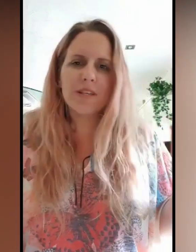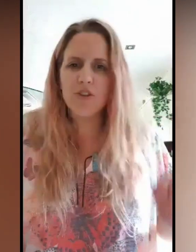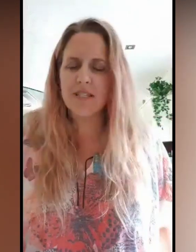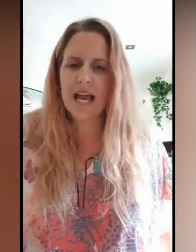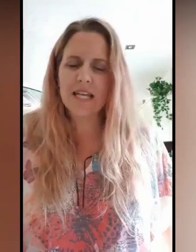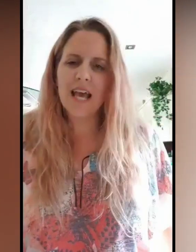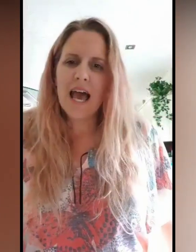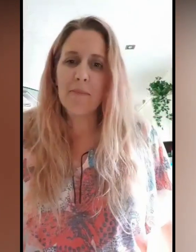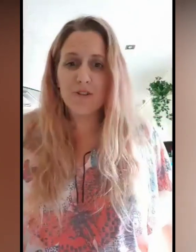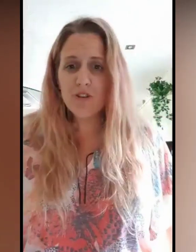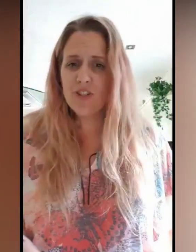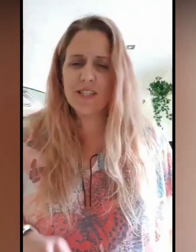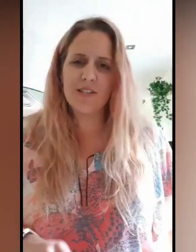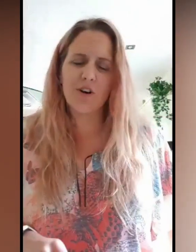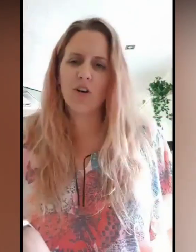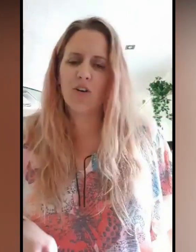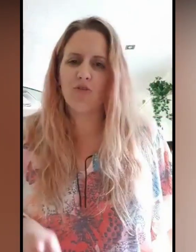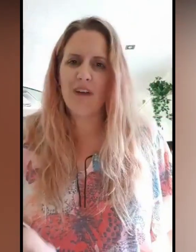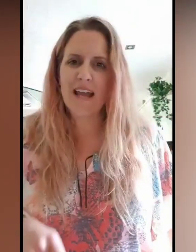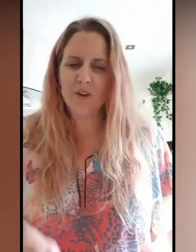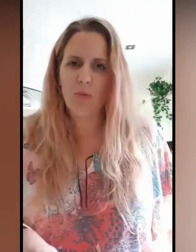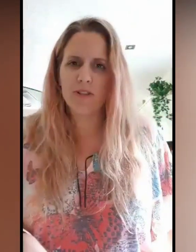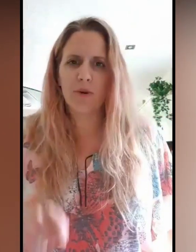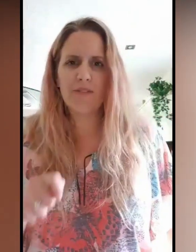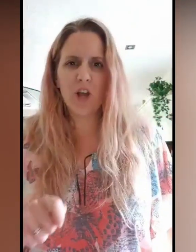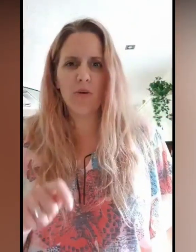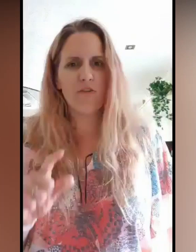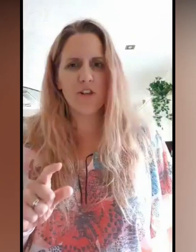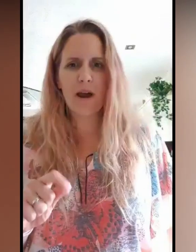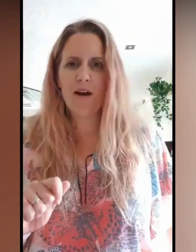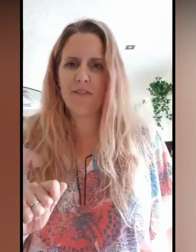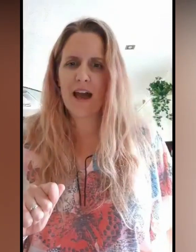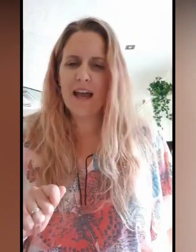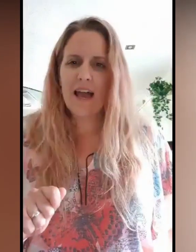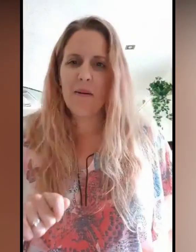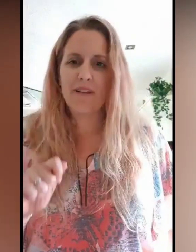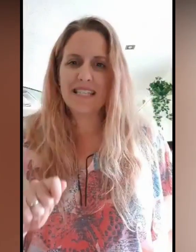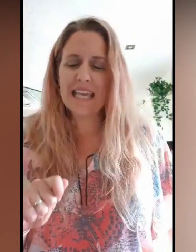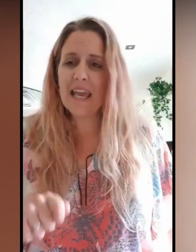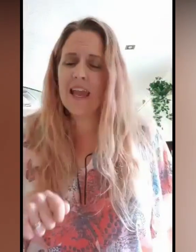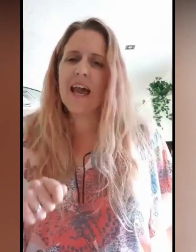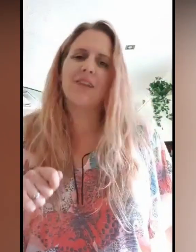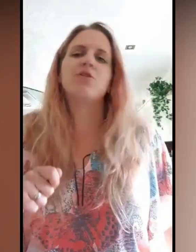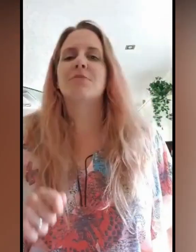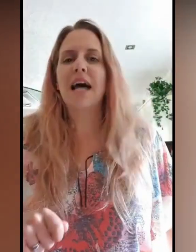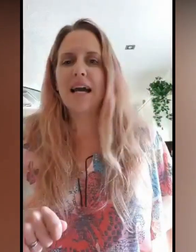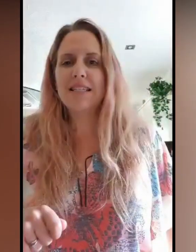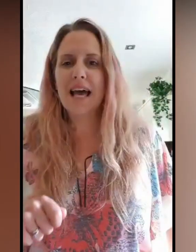the other side, and my daughter suggested a song called Rise Up. So we're going to have a go at the first part of that. I'm going to sing it and do some signs,